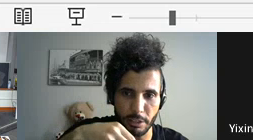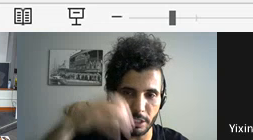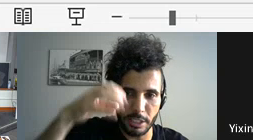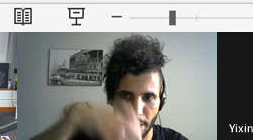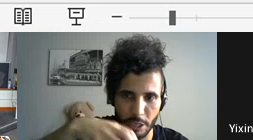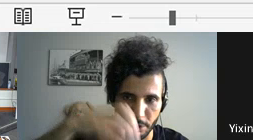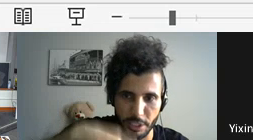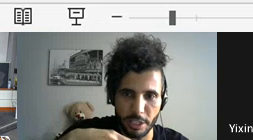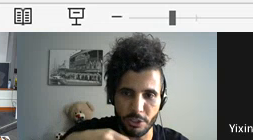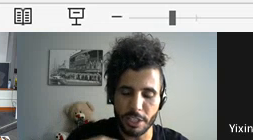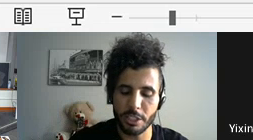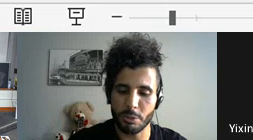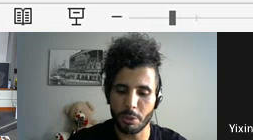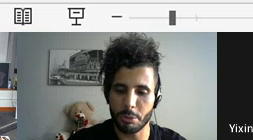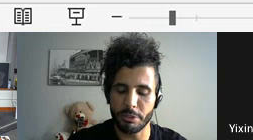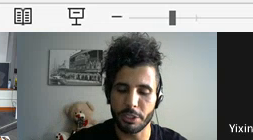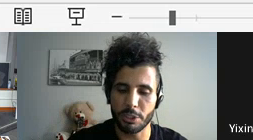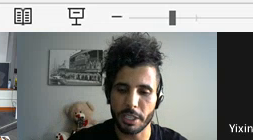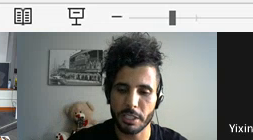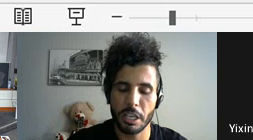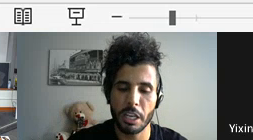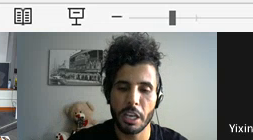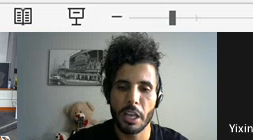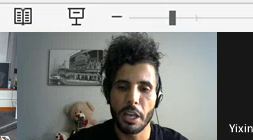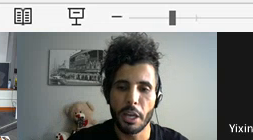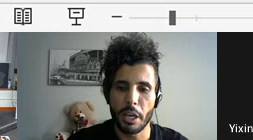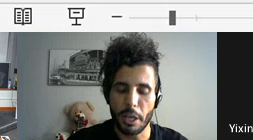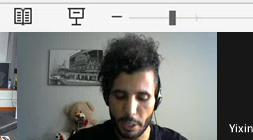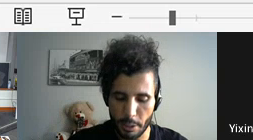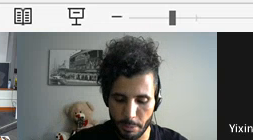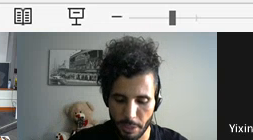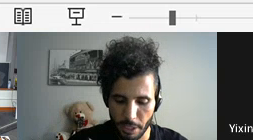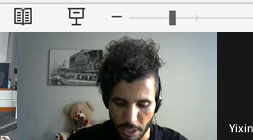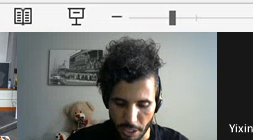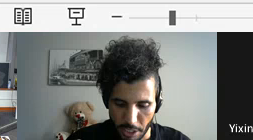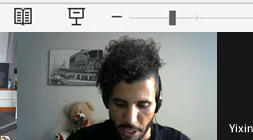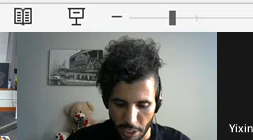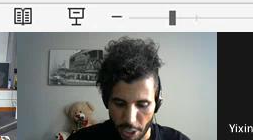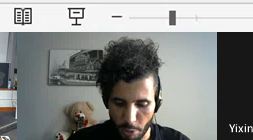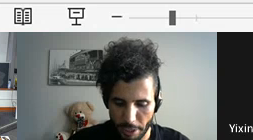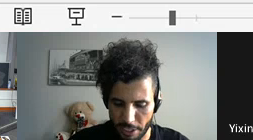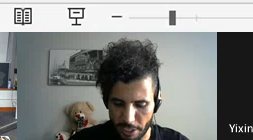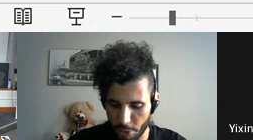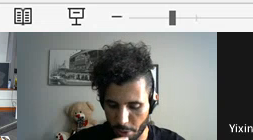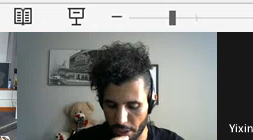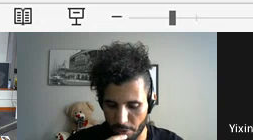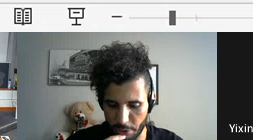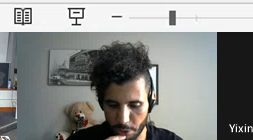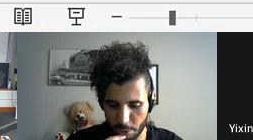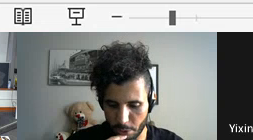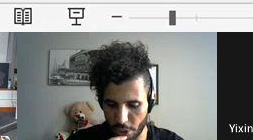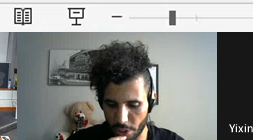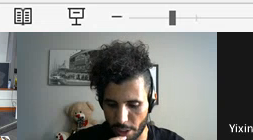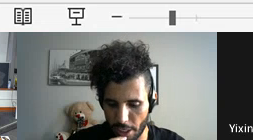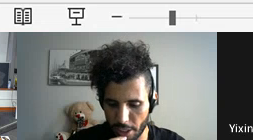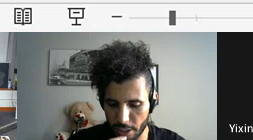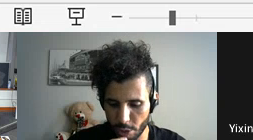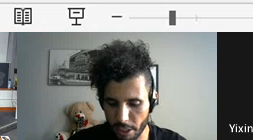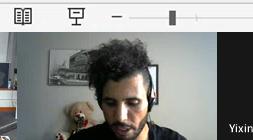like down, head thrust, that's what we refer to as. I hope I answered the first question.